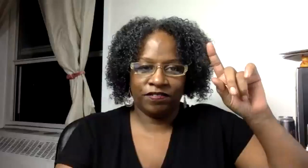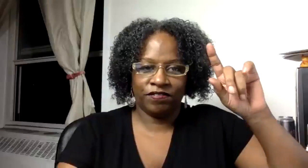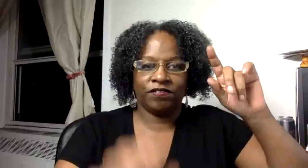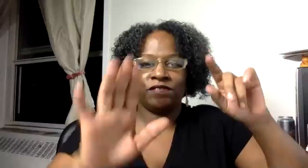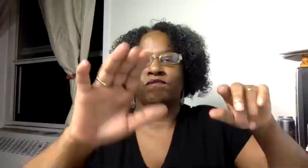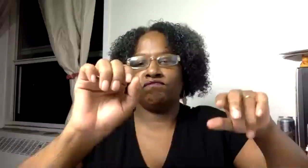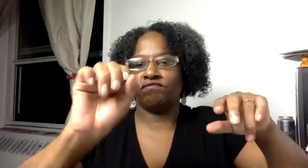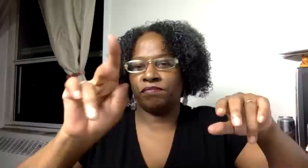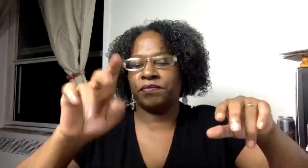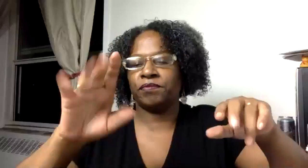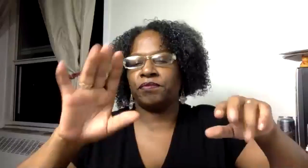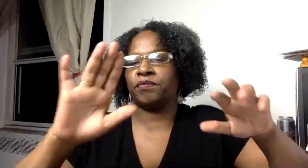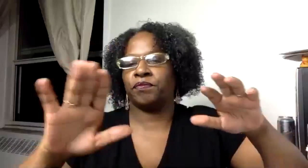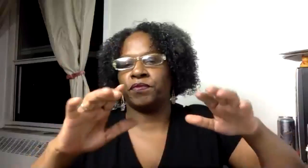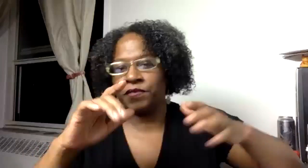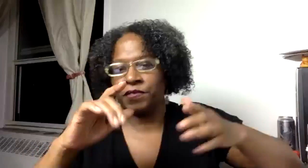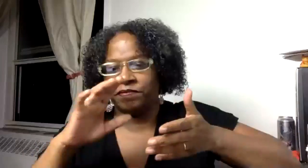computer audio muted, video off.